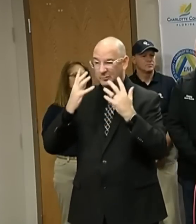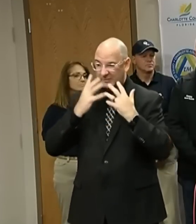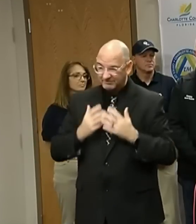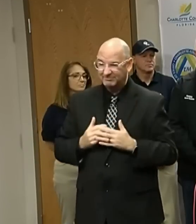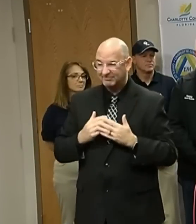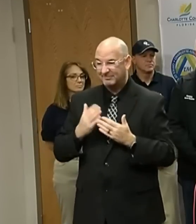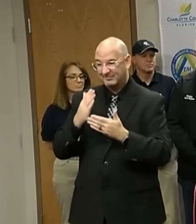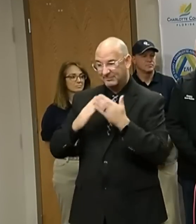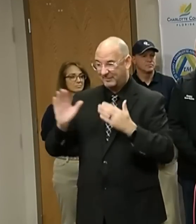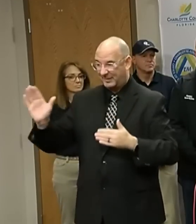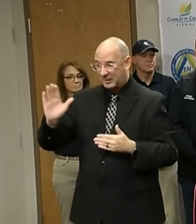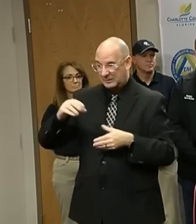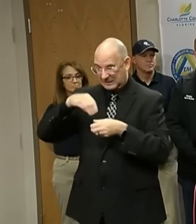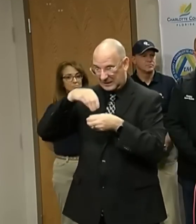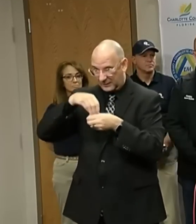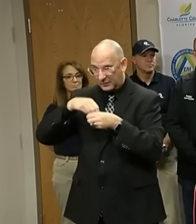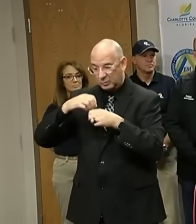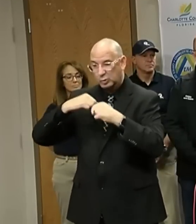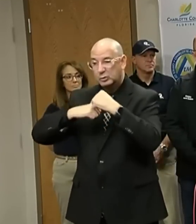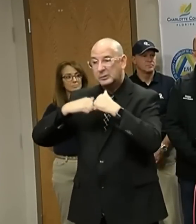done okay. They do more